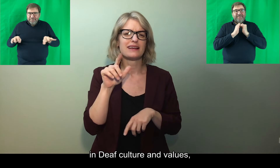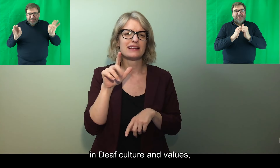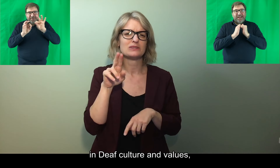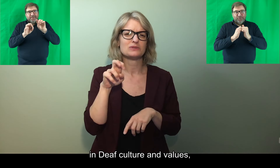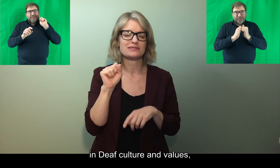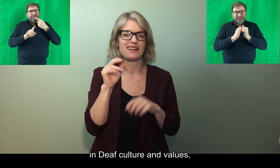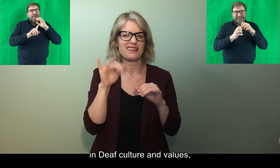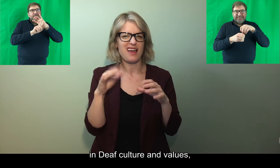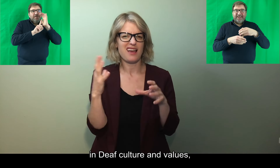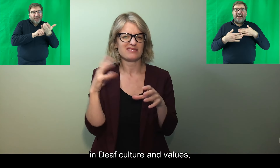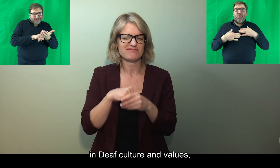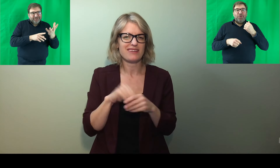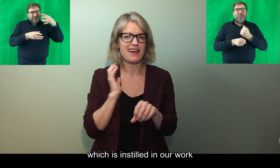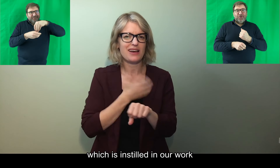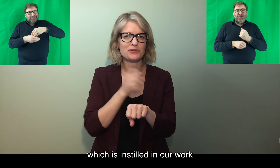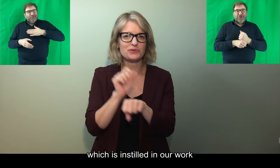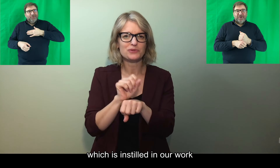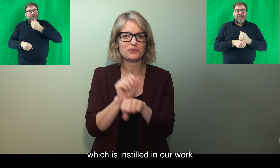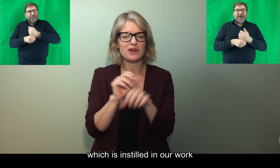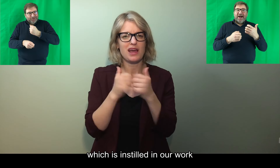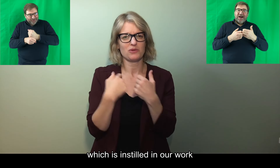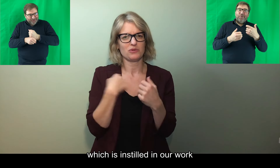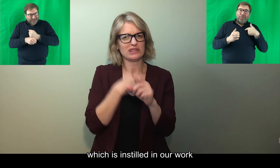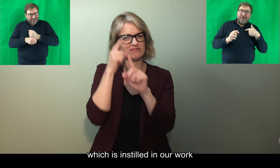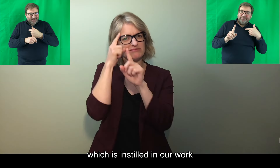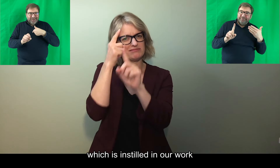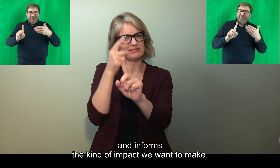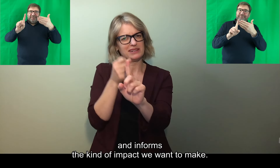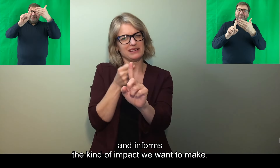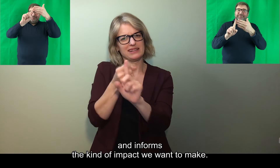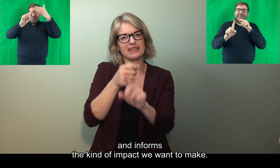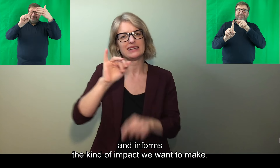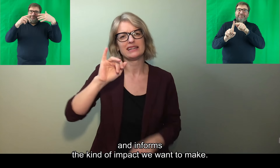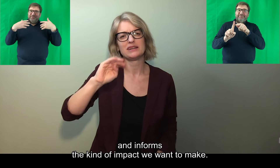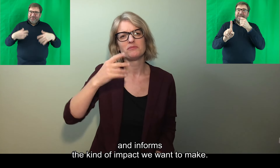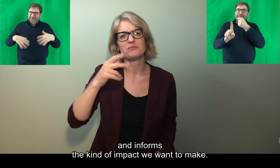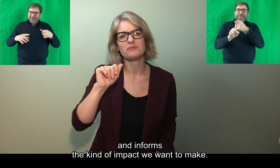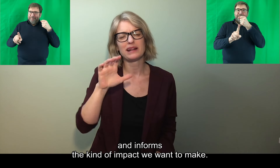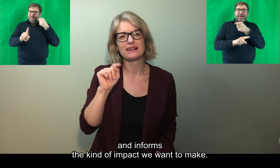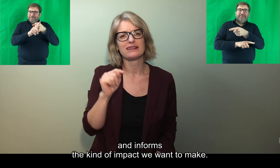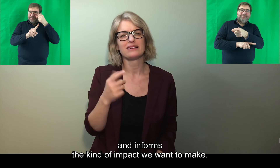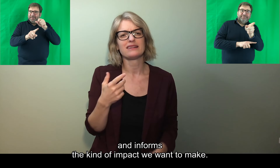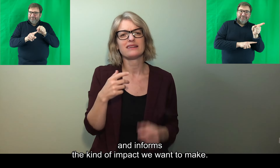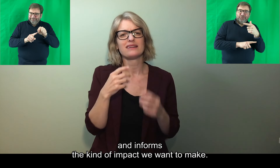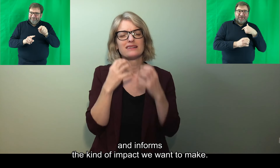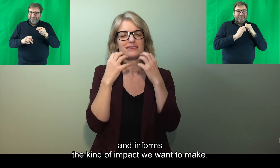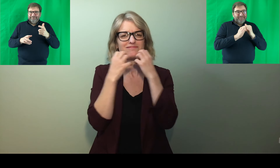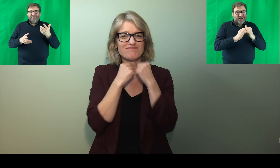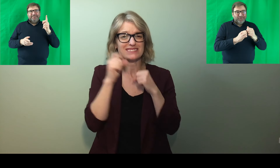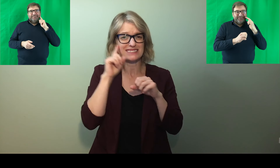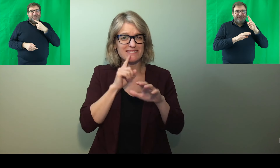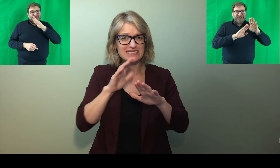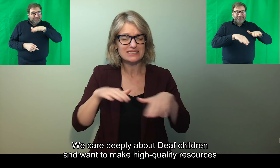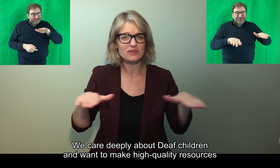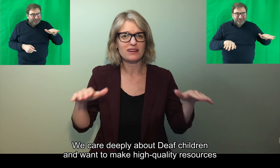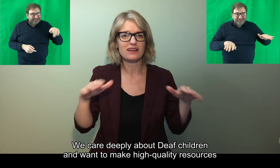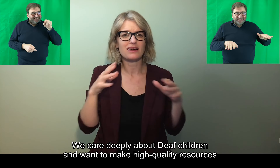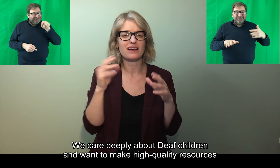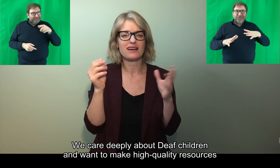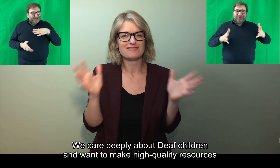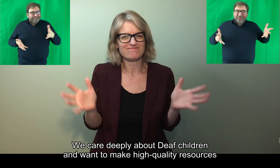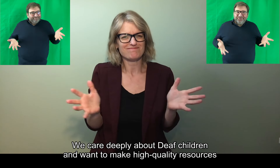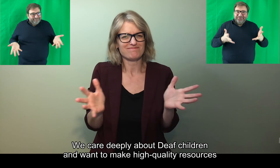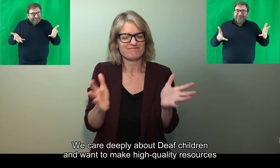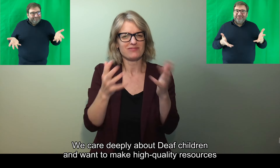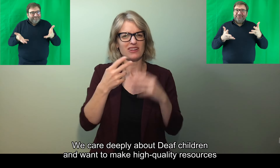culture and values, which is instilled in our work and informs the kind of impact we want to make. We care